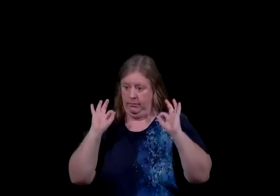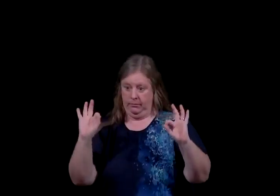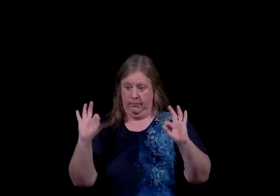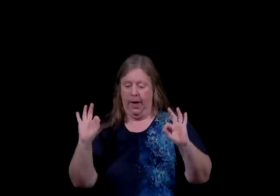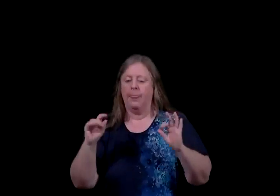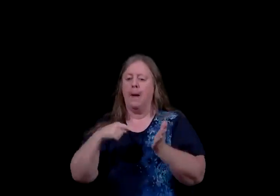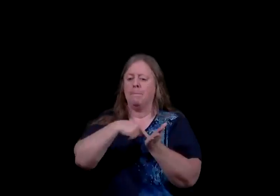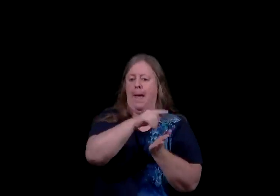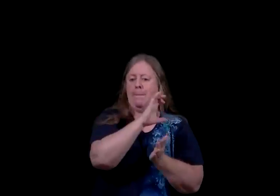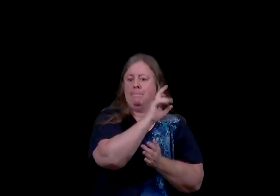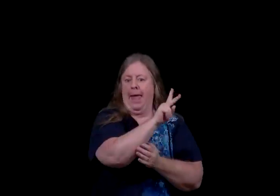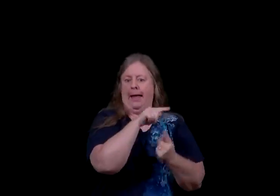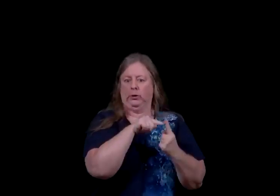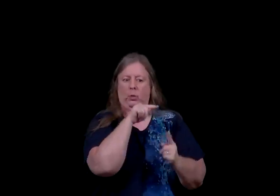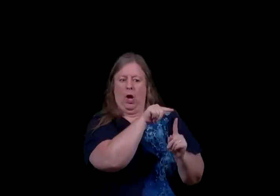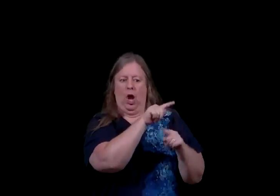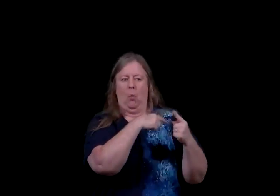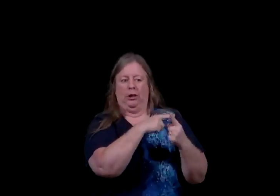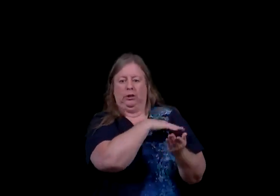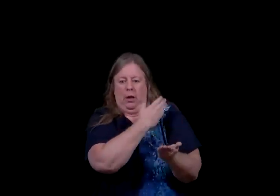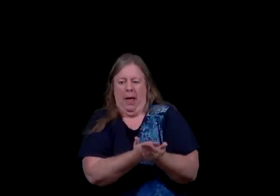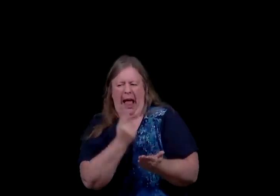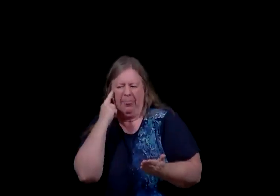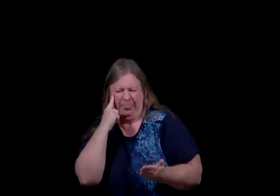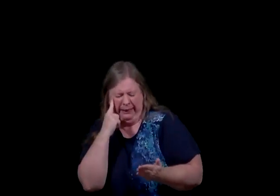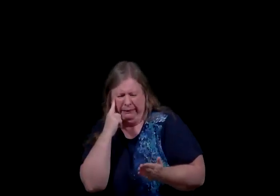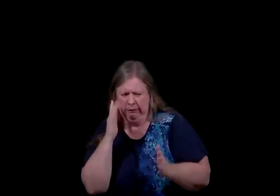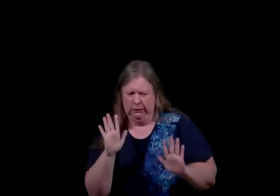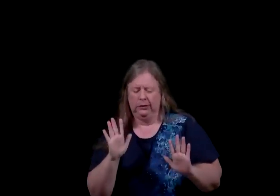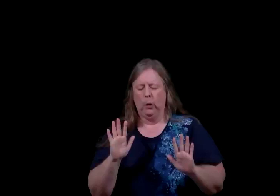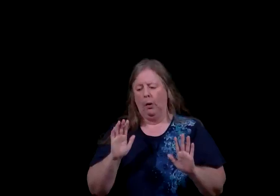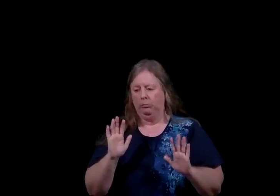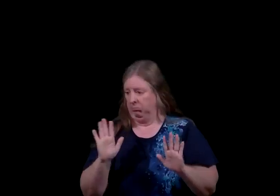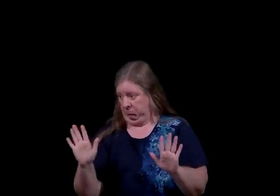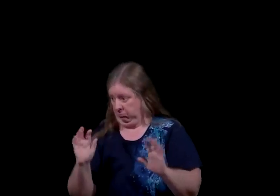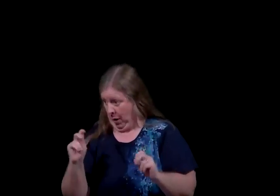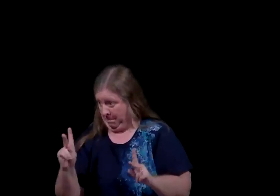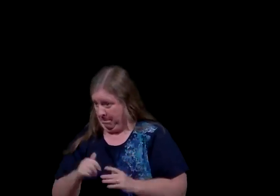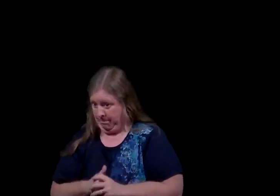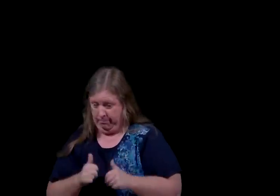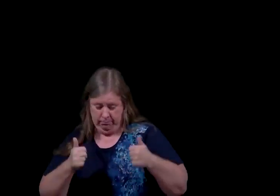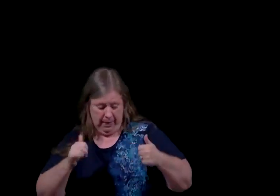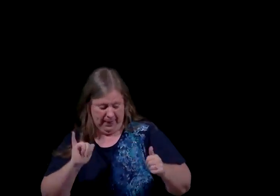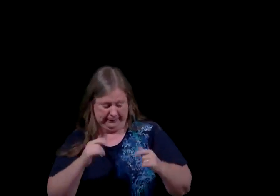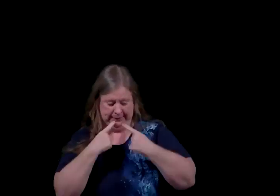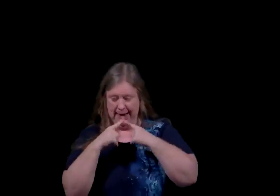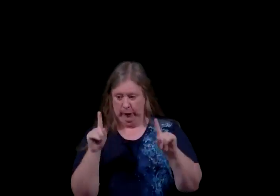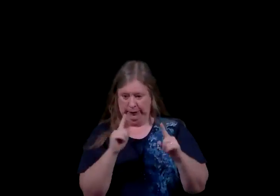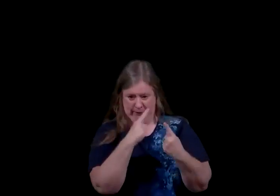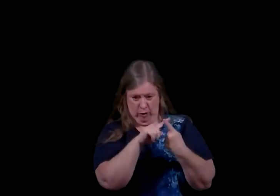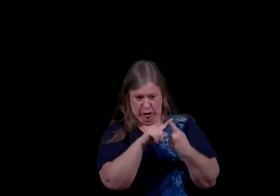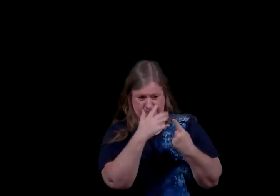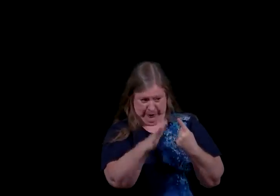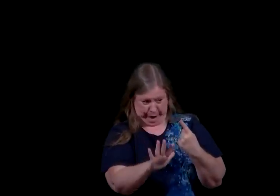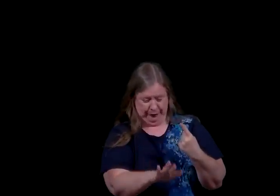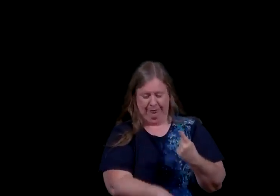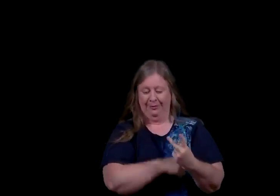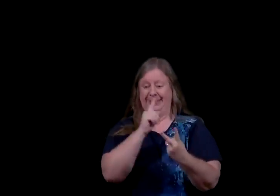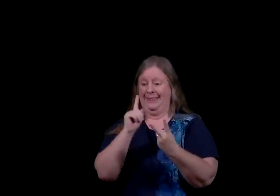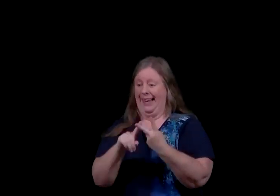okay? And then you can pay her when she brings them and when you arrive here for the game night. That's